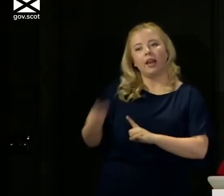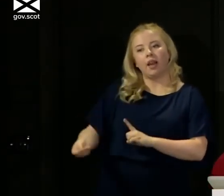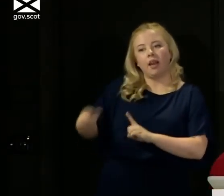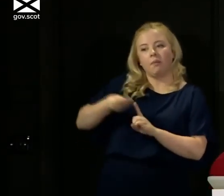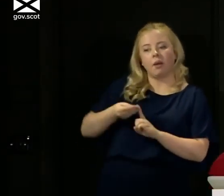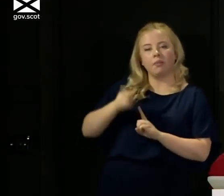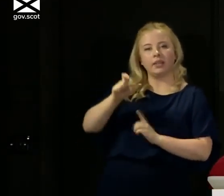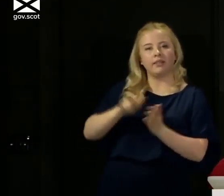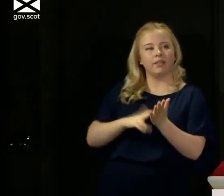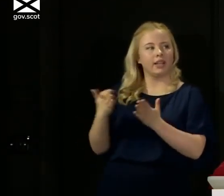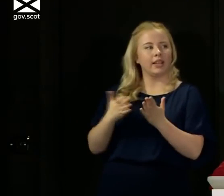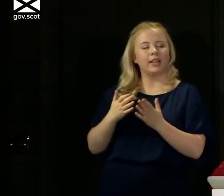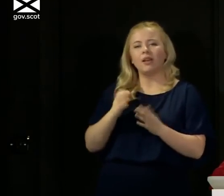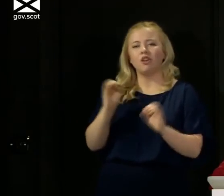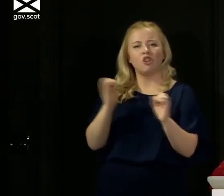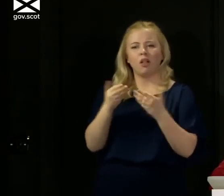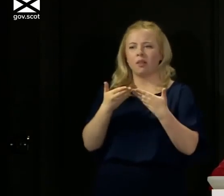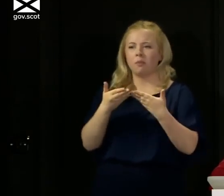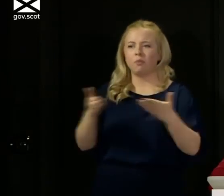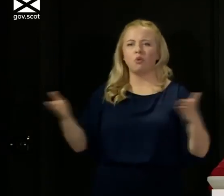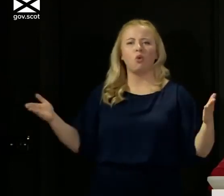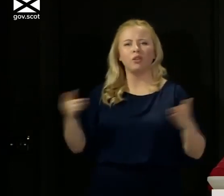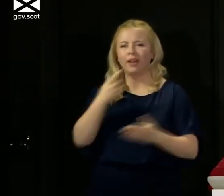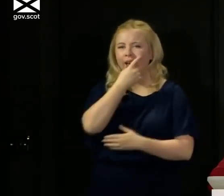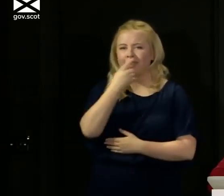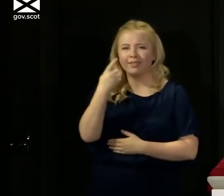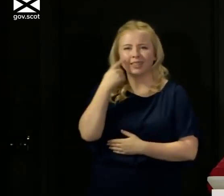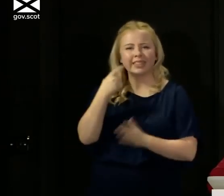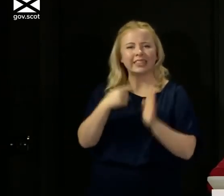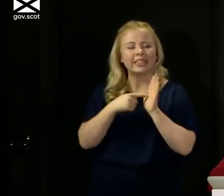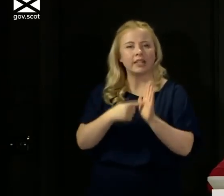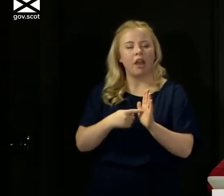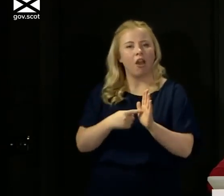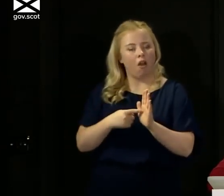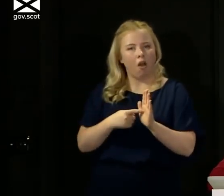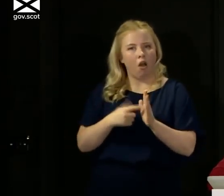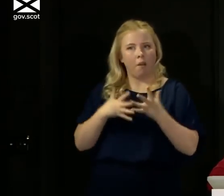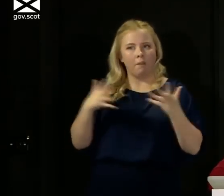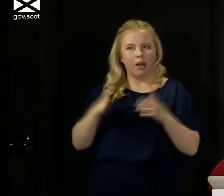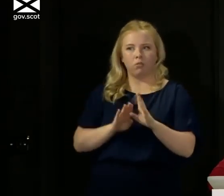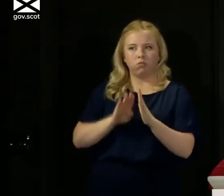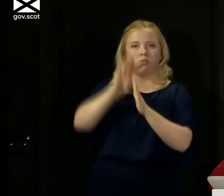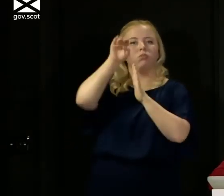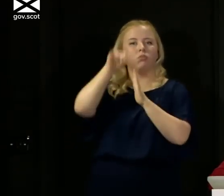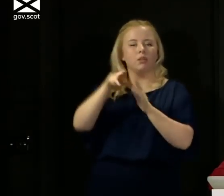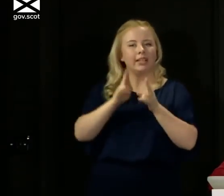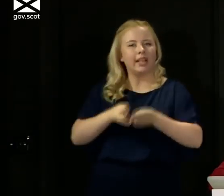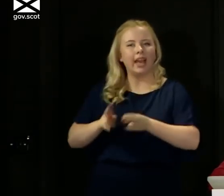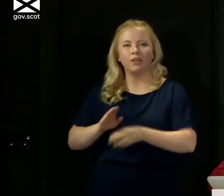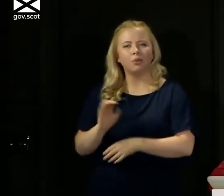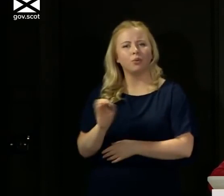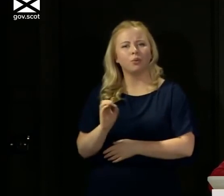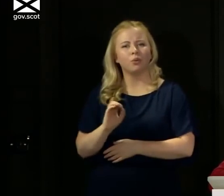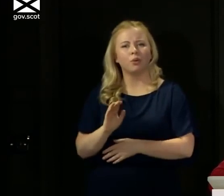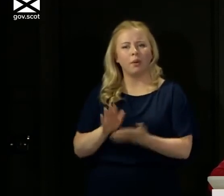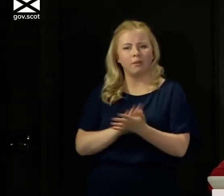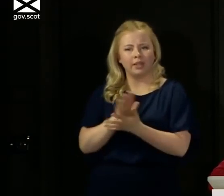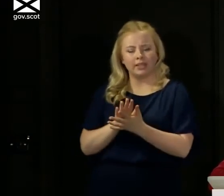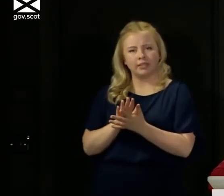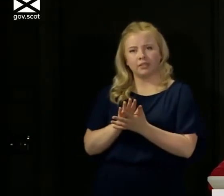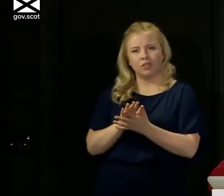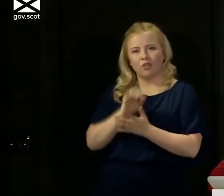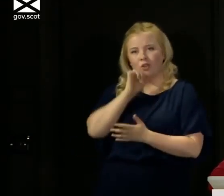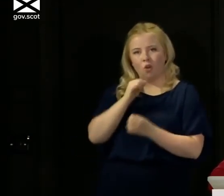evidence that I have looked at suggests that there was a significant spike of deaths that early on, so that there wasn't a sort of excess